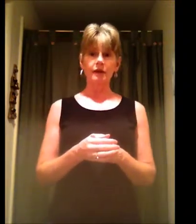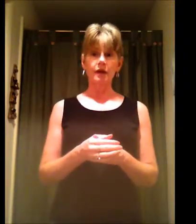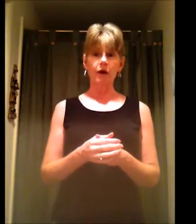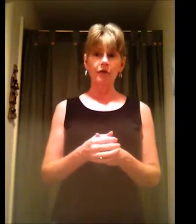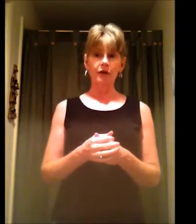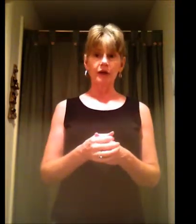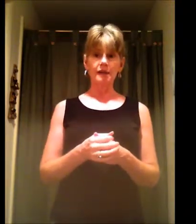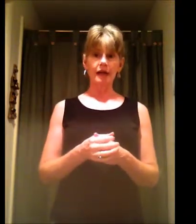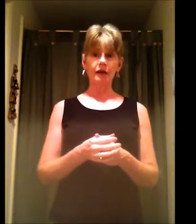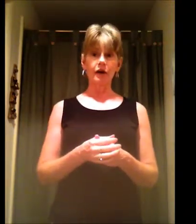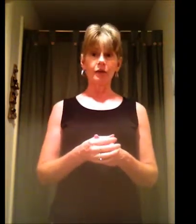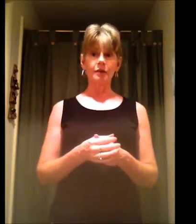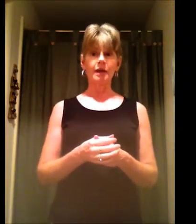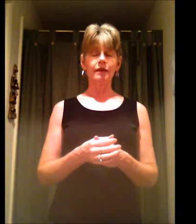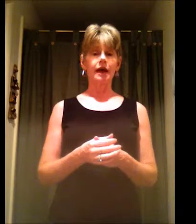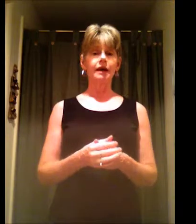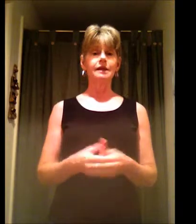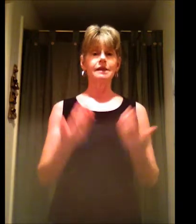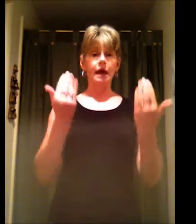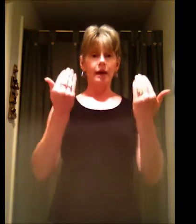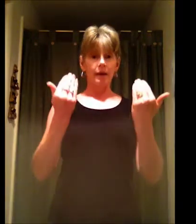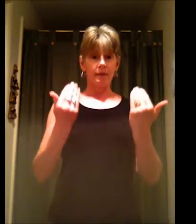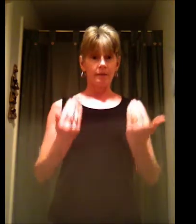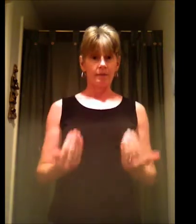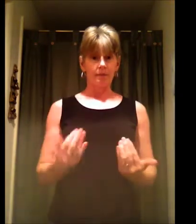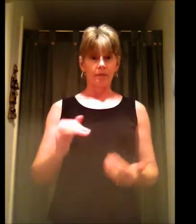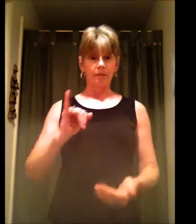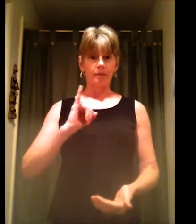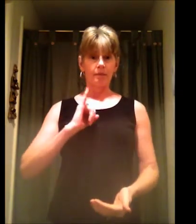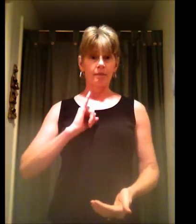that hopefully you can sign along with me, and that is